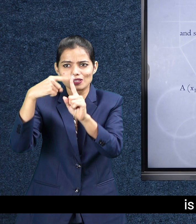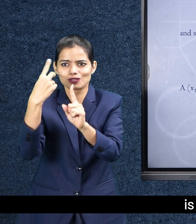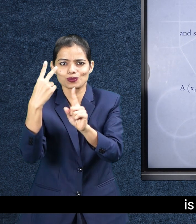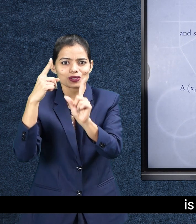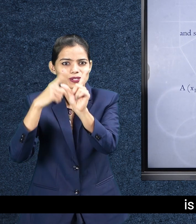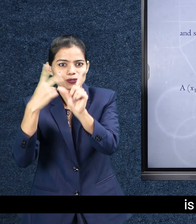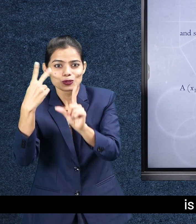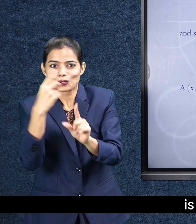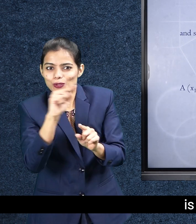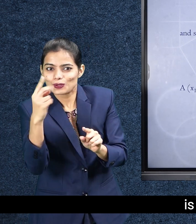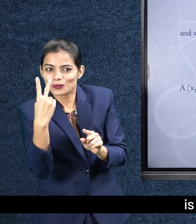2.